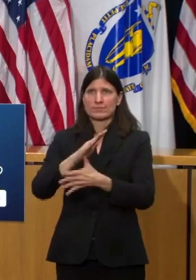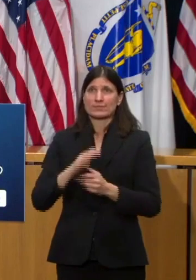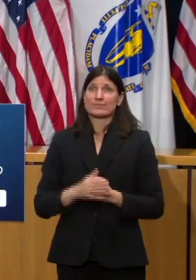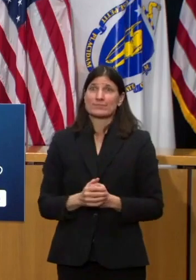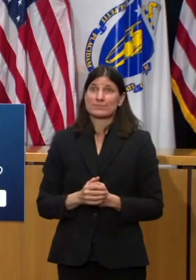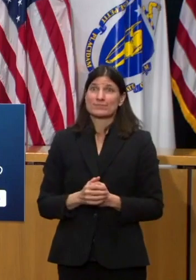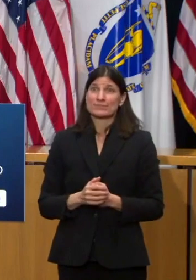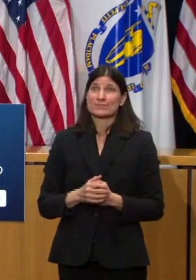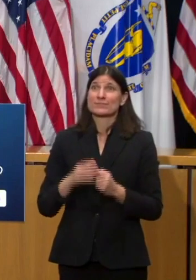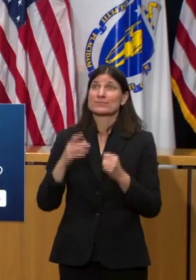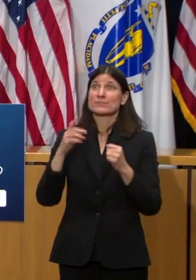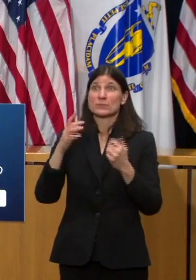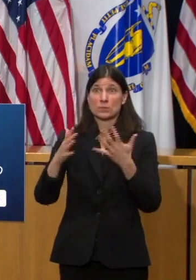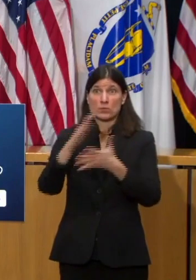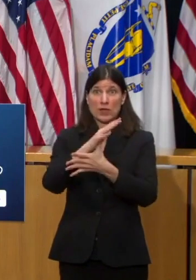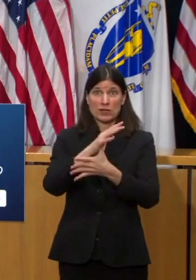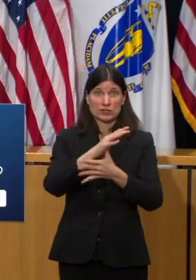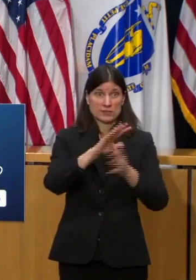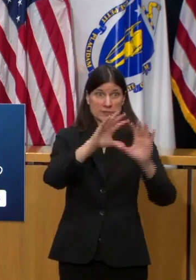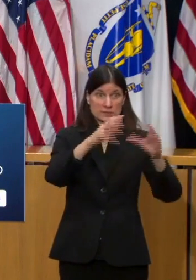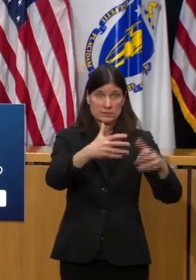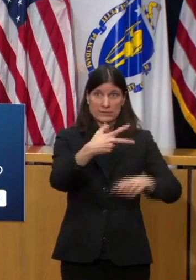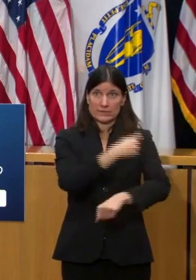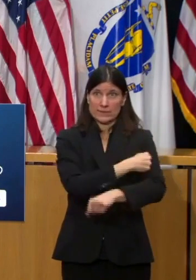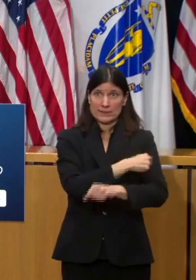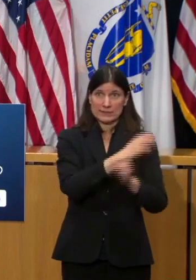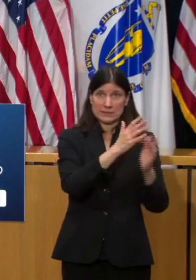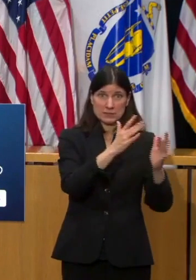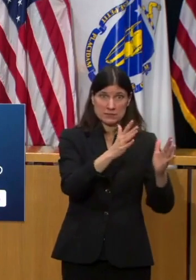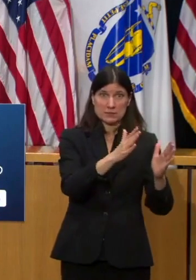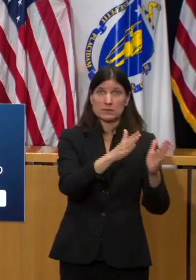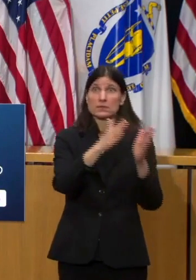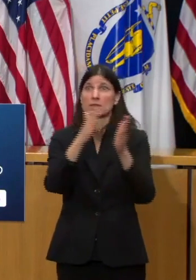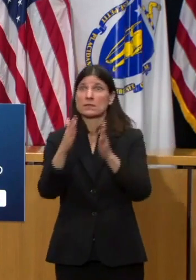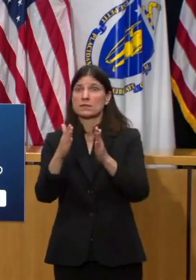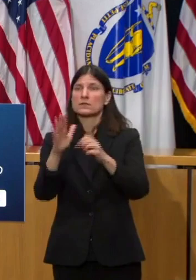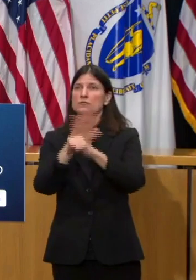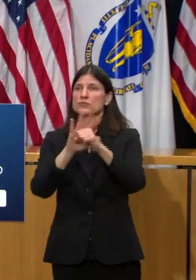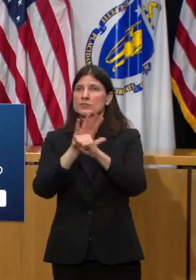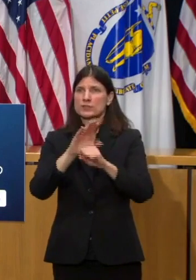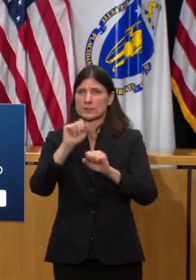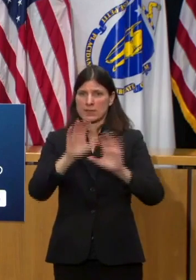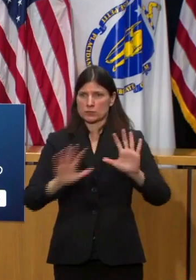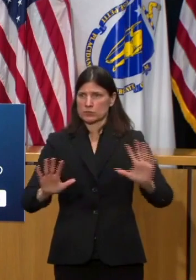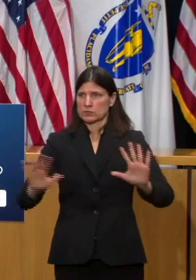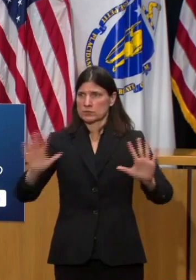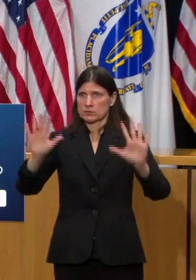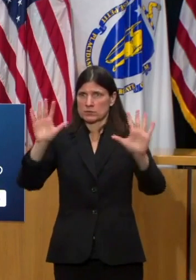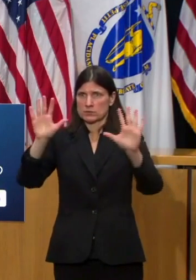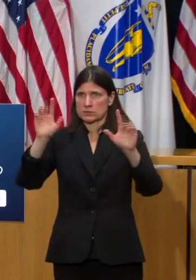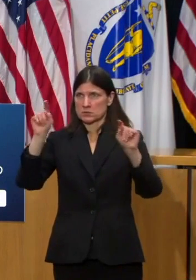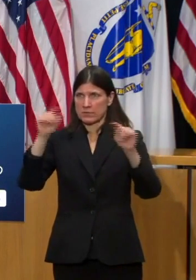high-volume process after we got done with those groups and healthcare and, hospital workers.